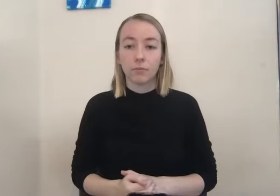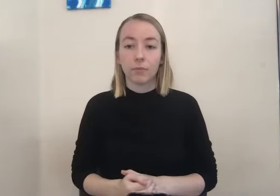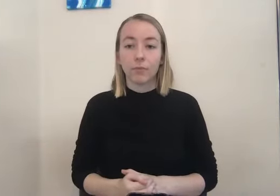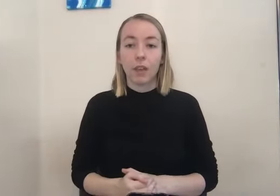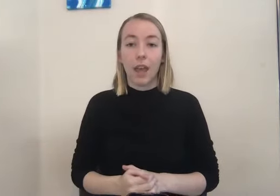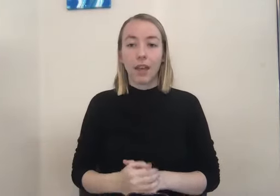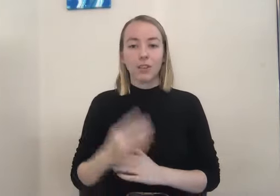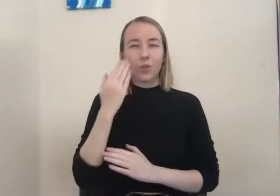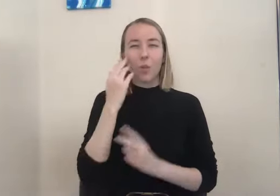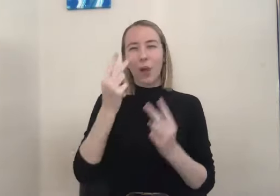nice AA